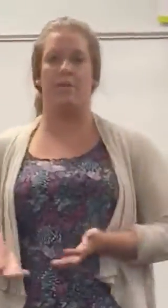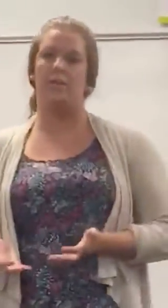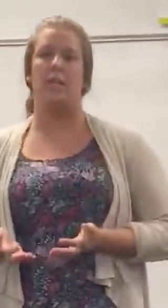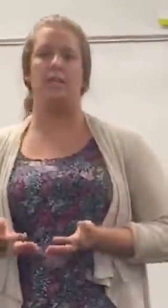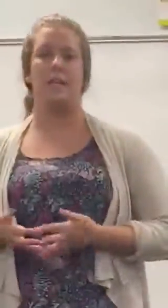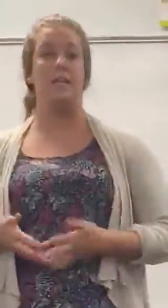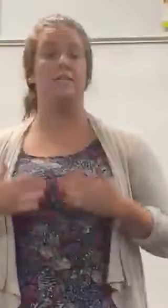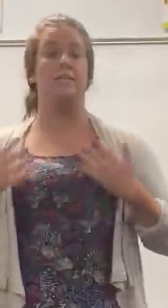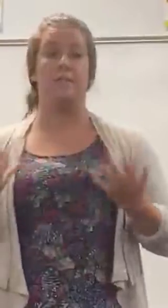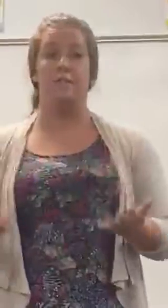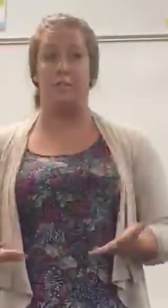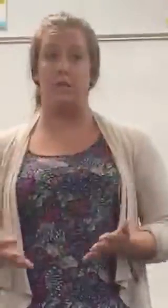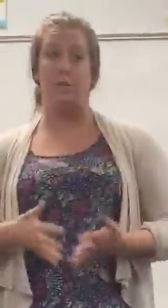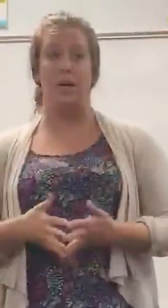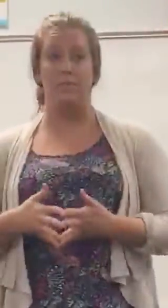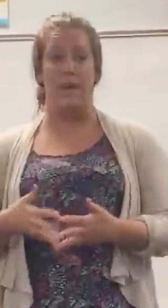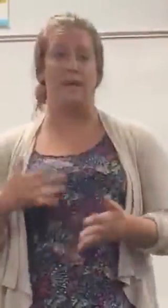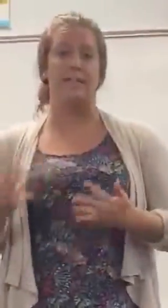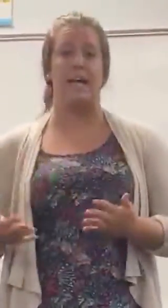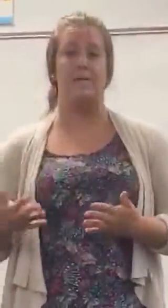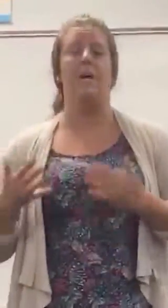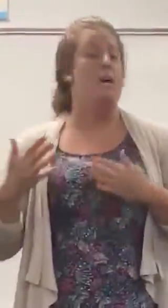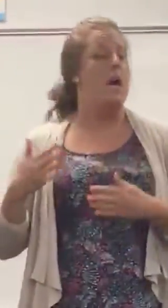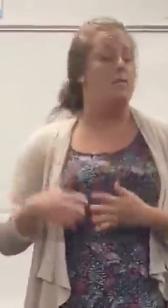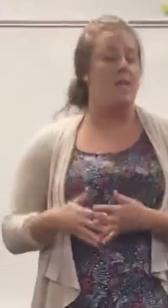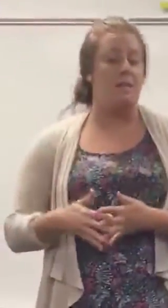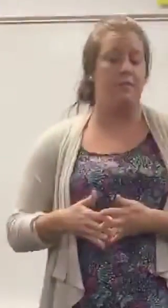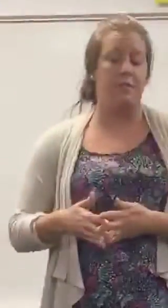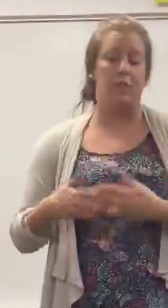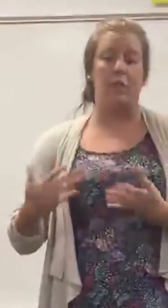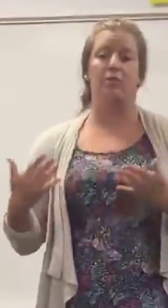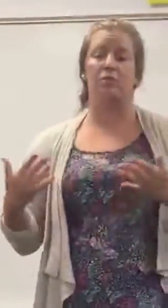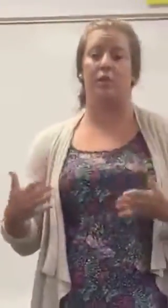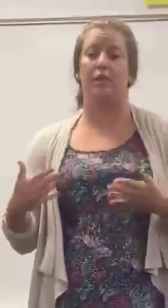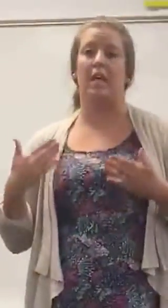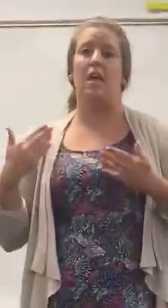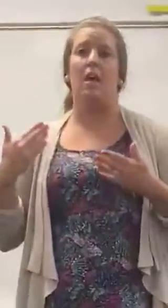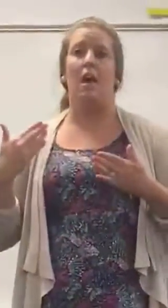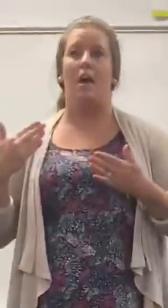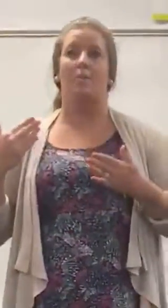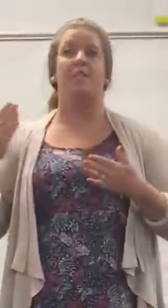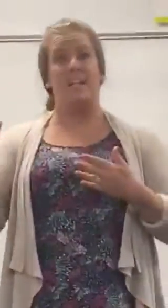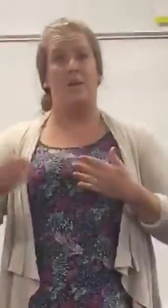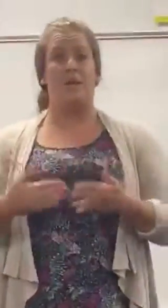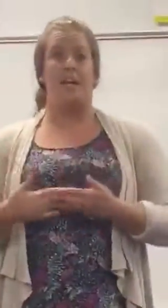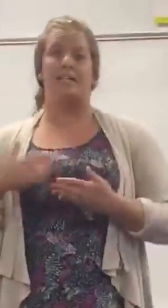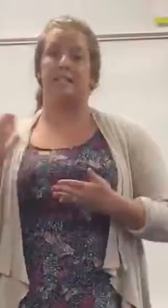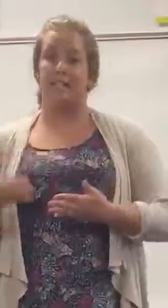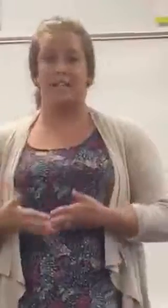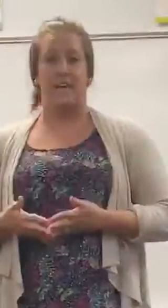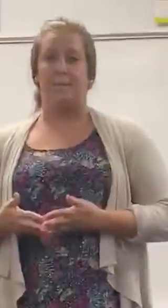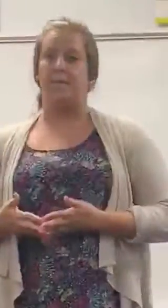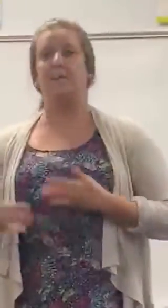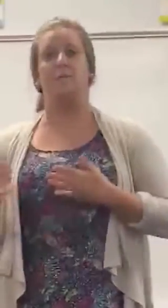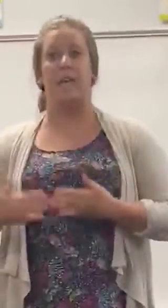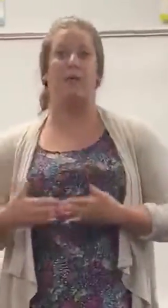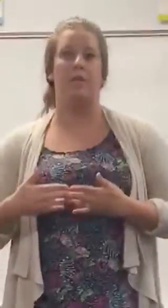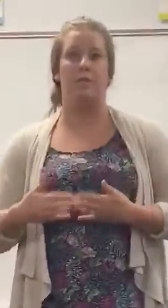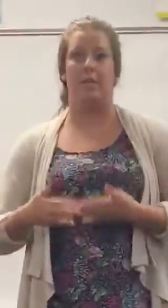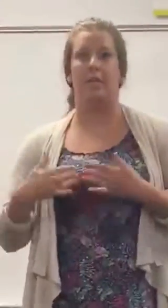efficient, things efficient for you, cutting back on time and being able for you to really stay organized and stay on top of things without you feeling like